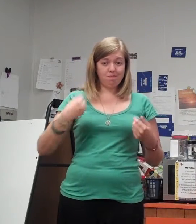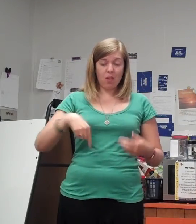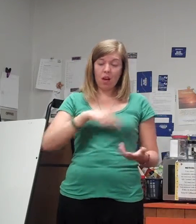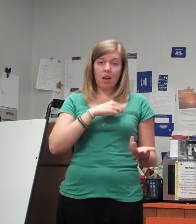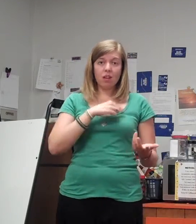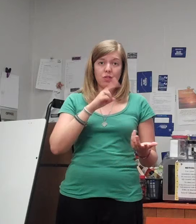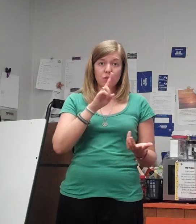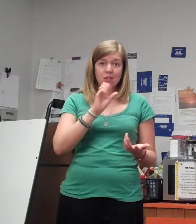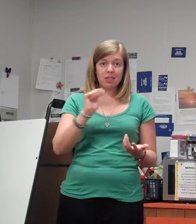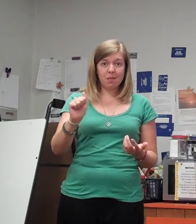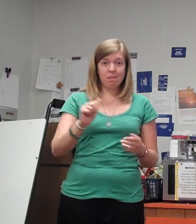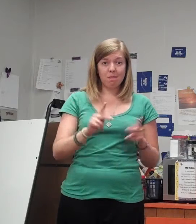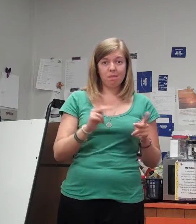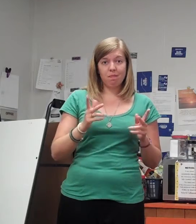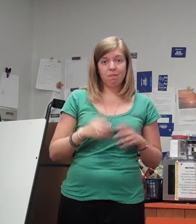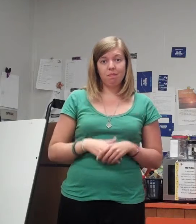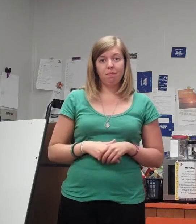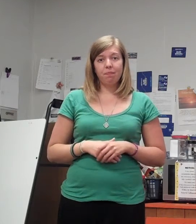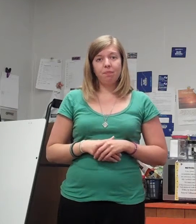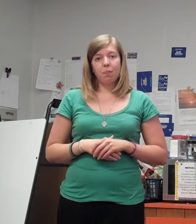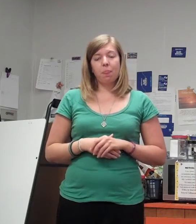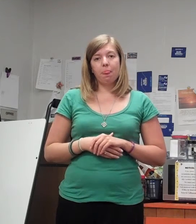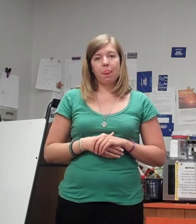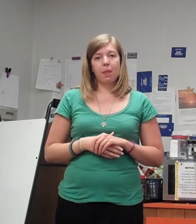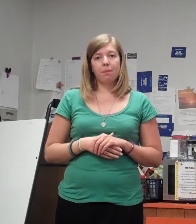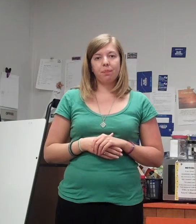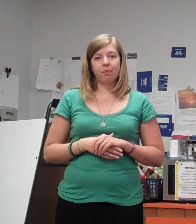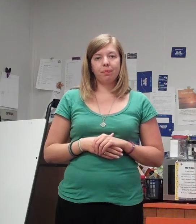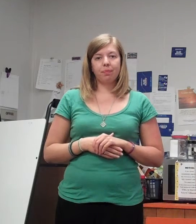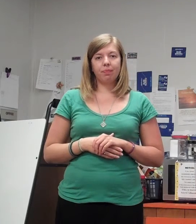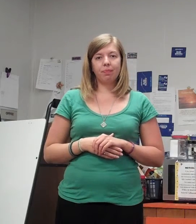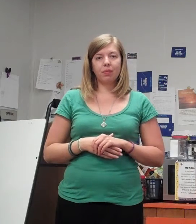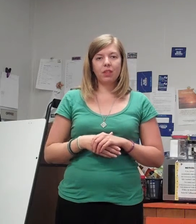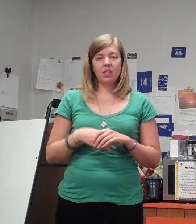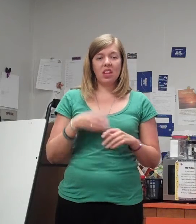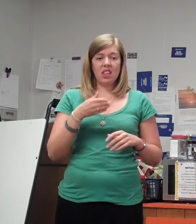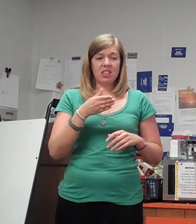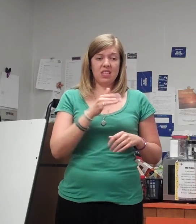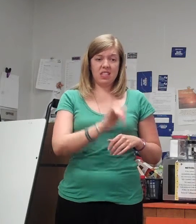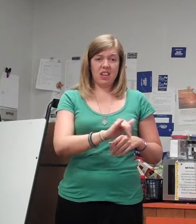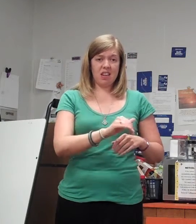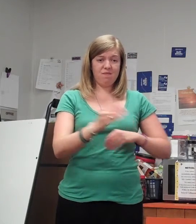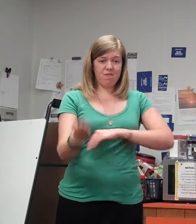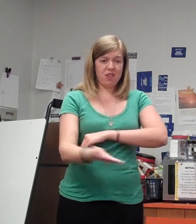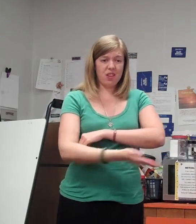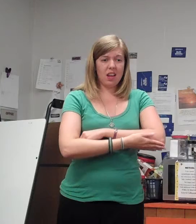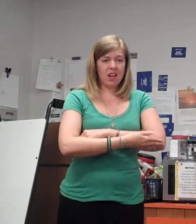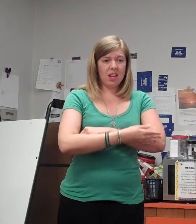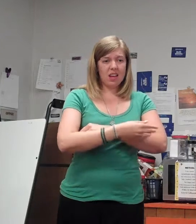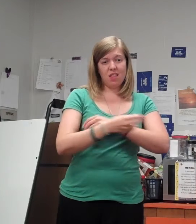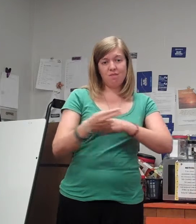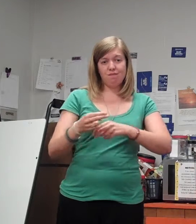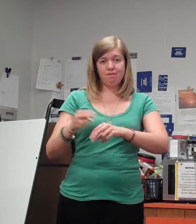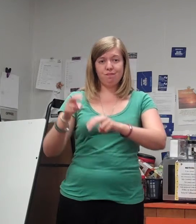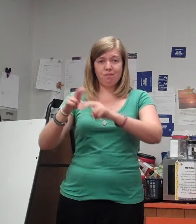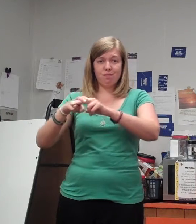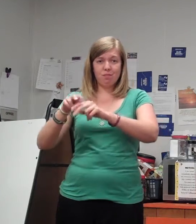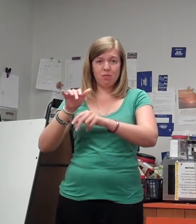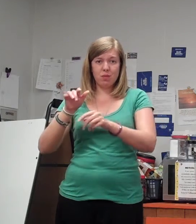and then we got on a smaller plane and flew to Nanjing, which is the larger city that had